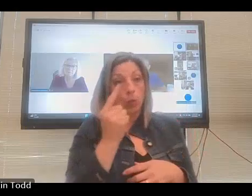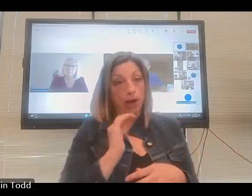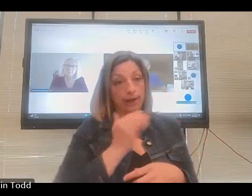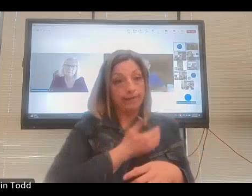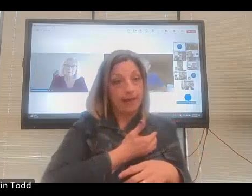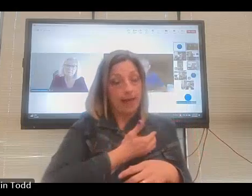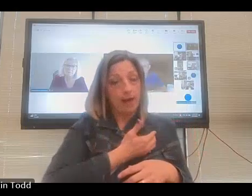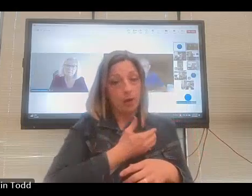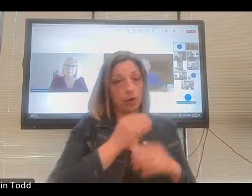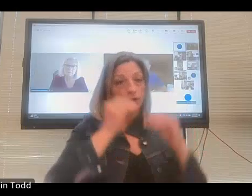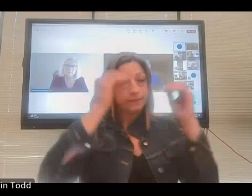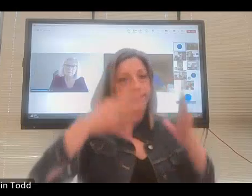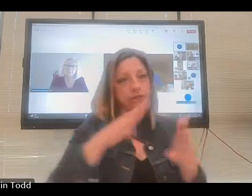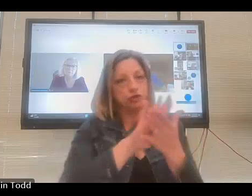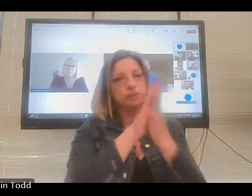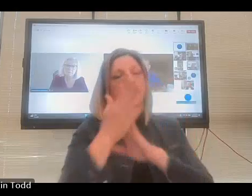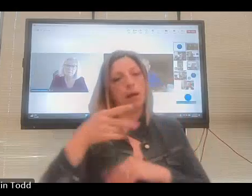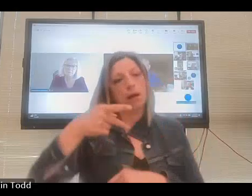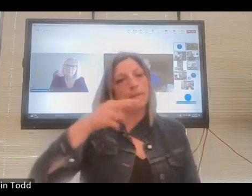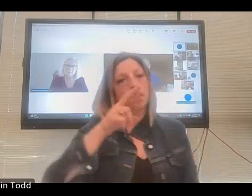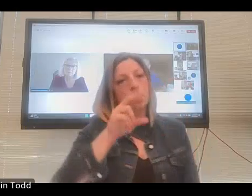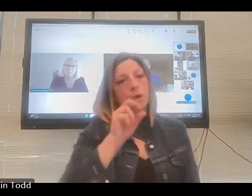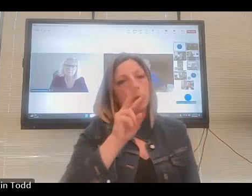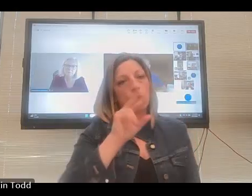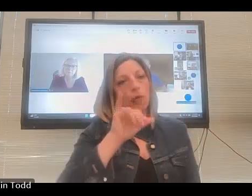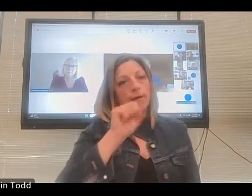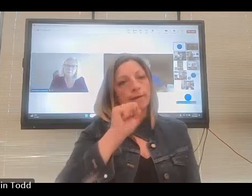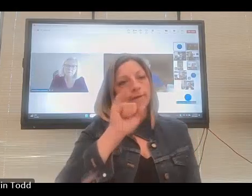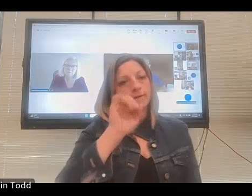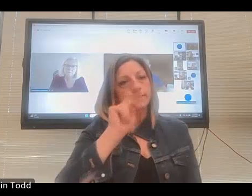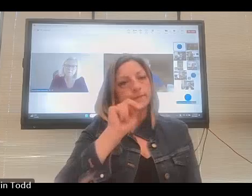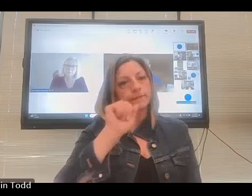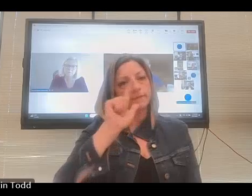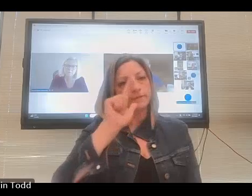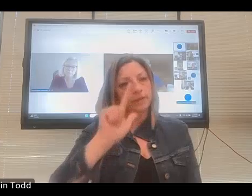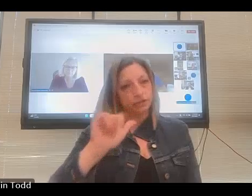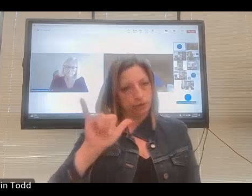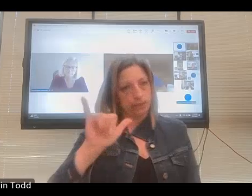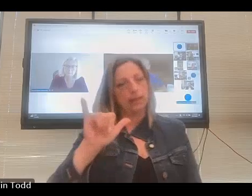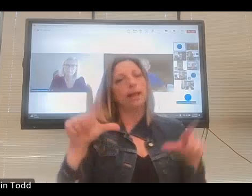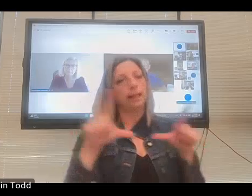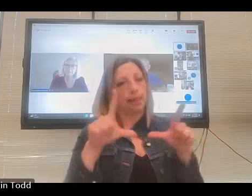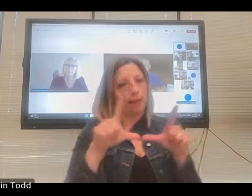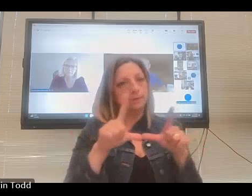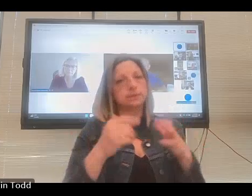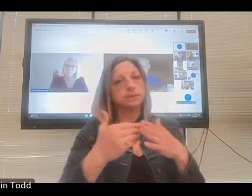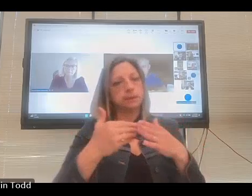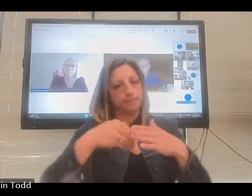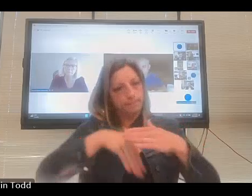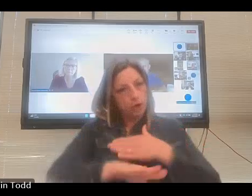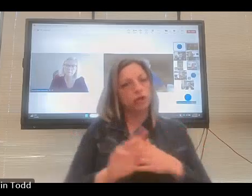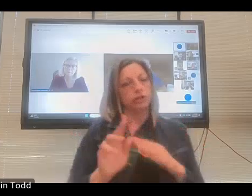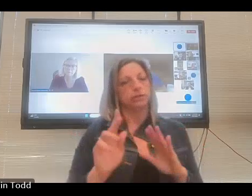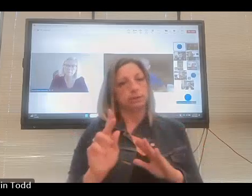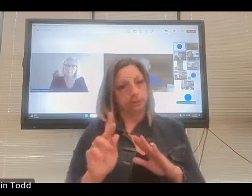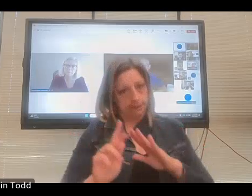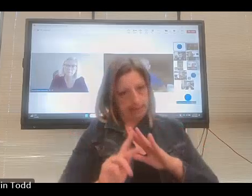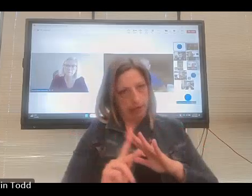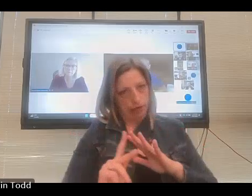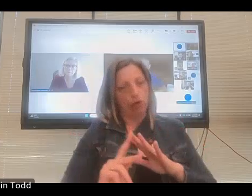that we already had one of our teachers who was getting a provisional